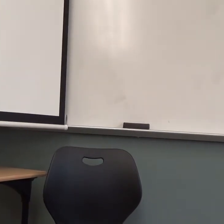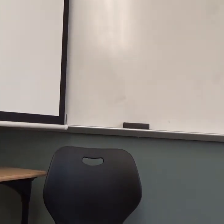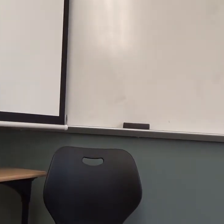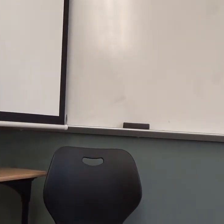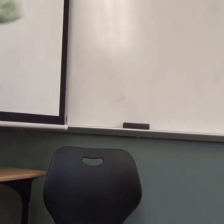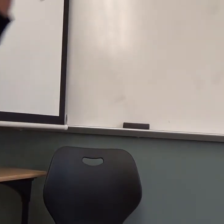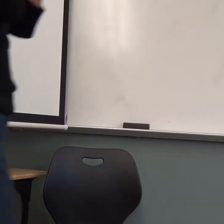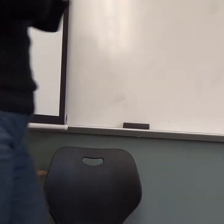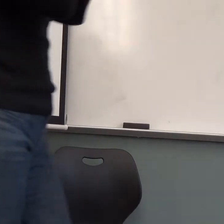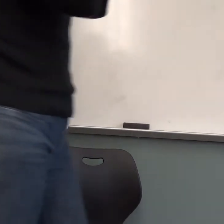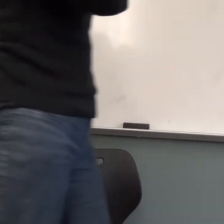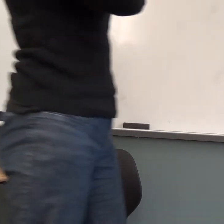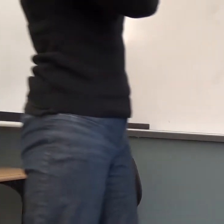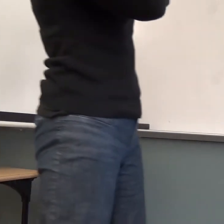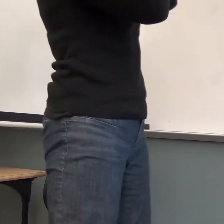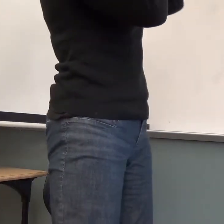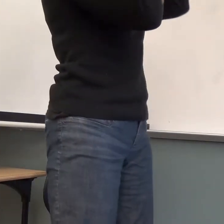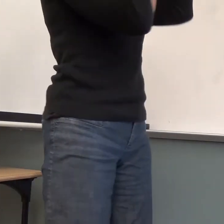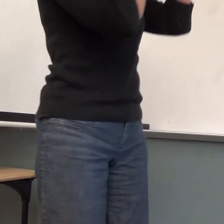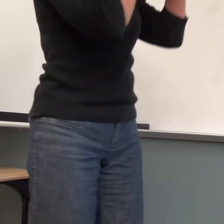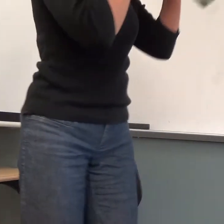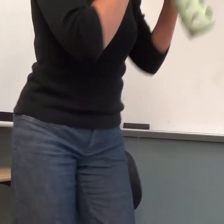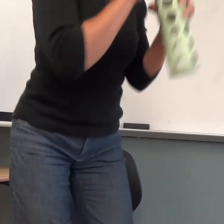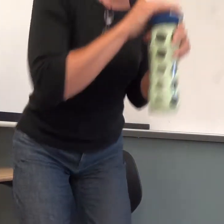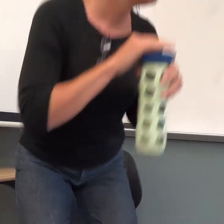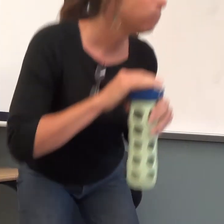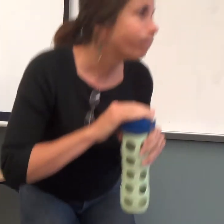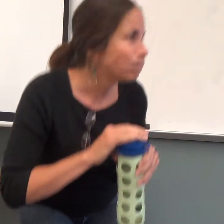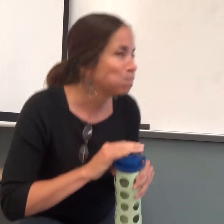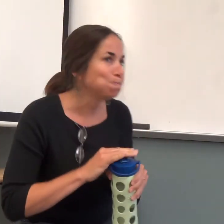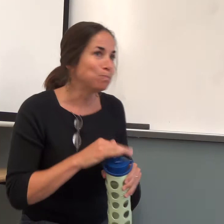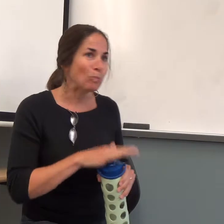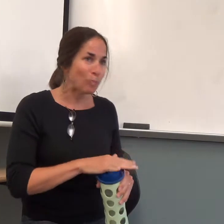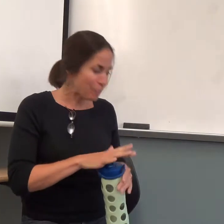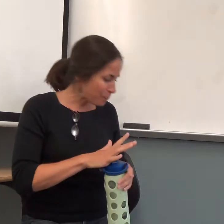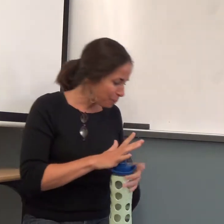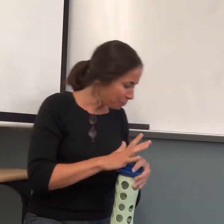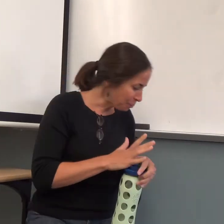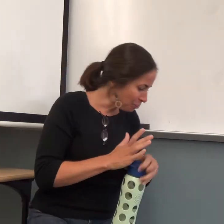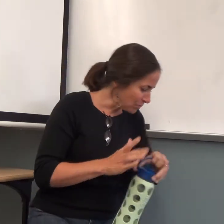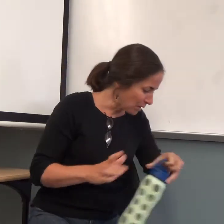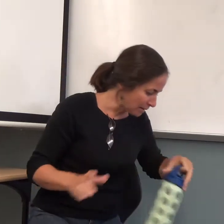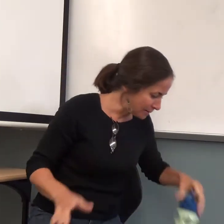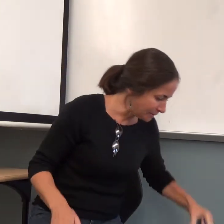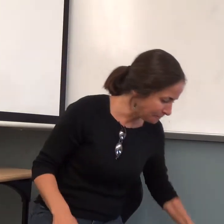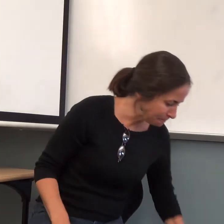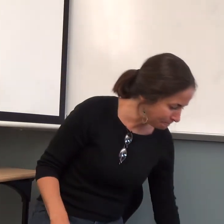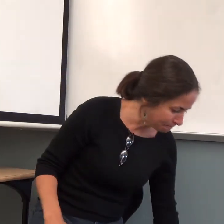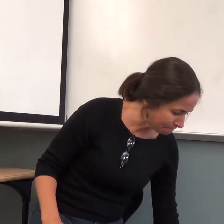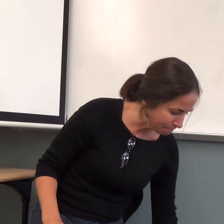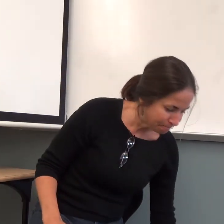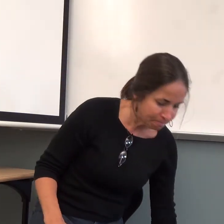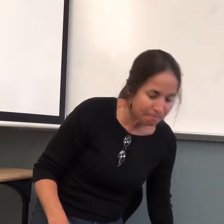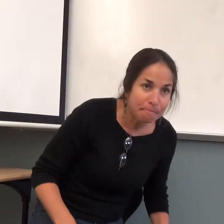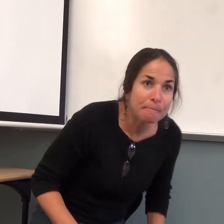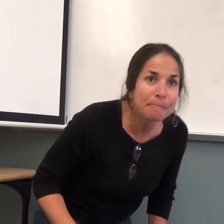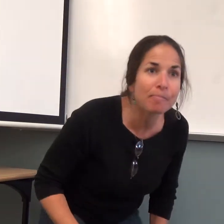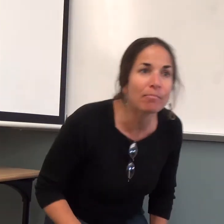goes. Well, when I can afford it, then, plus I got to practice riding. And I remember one